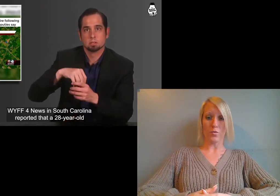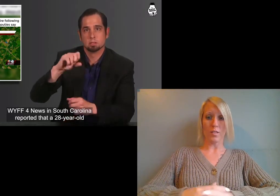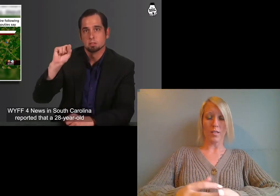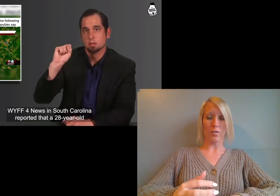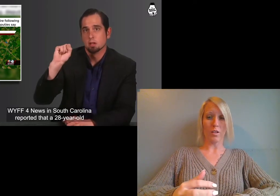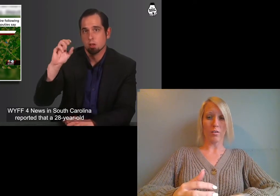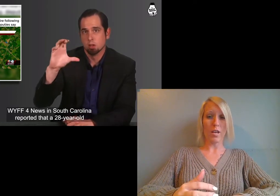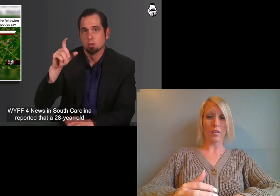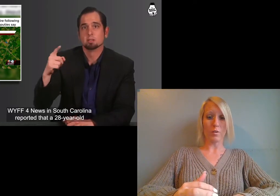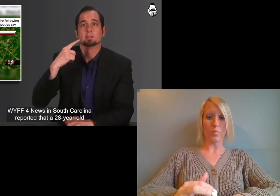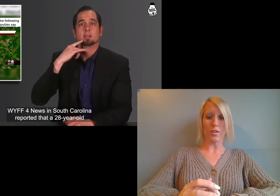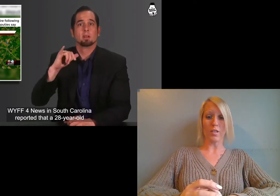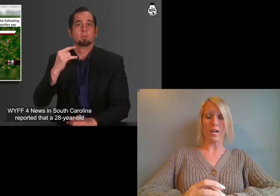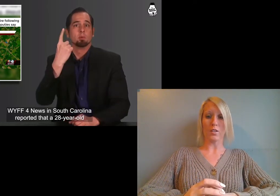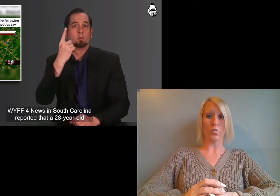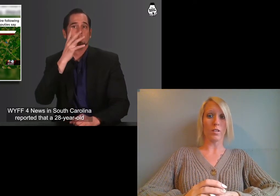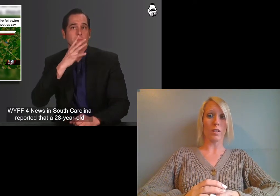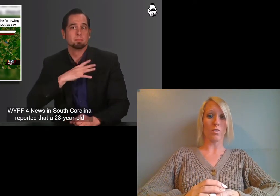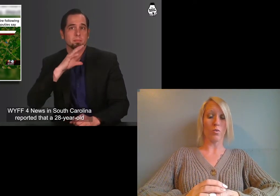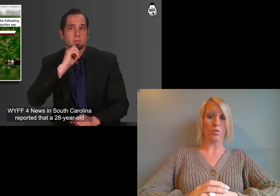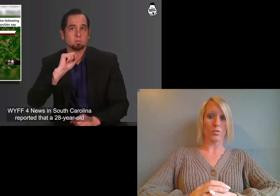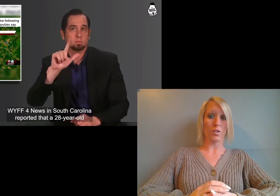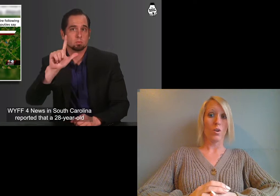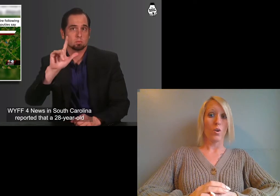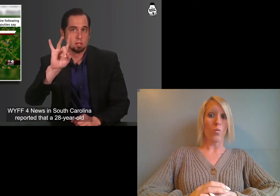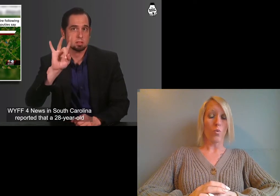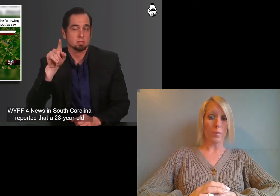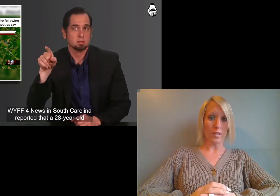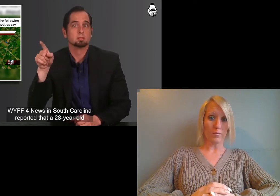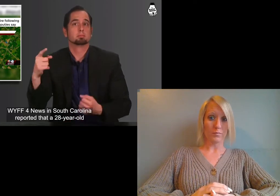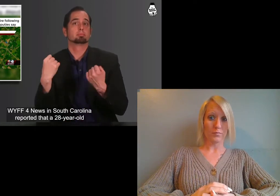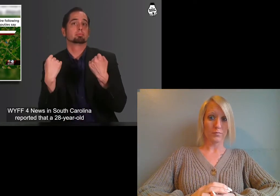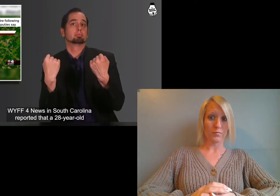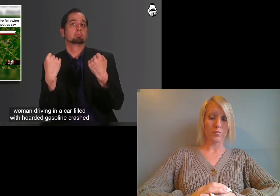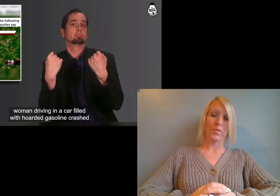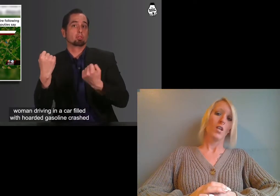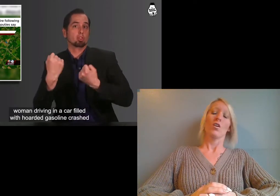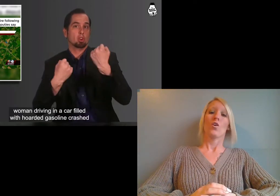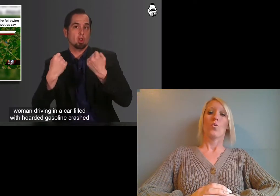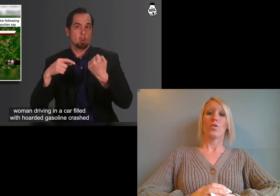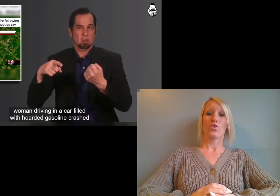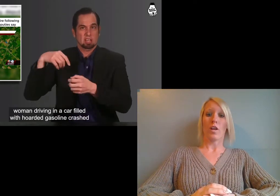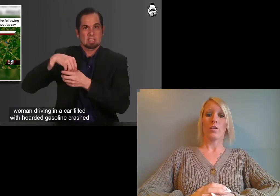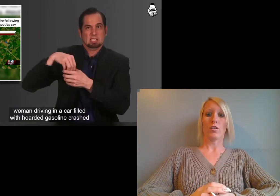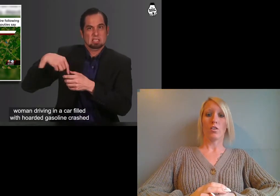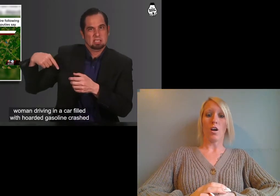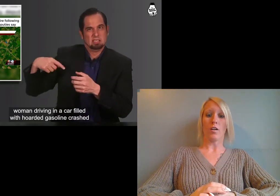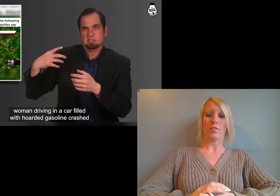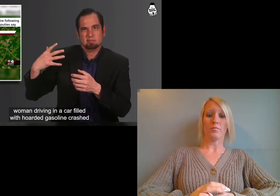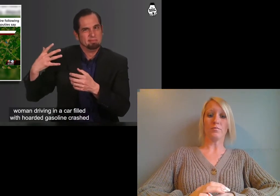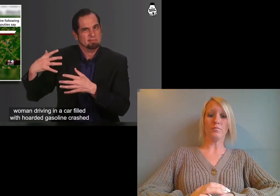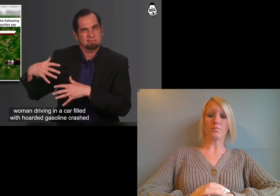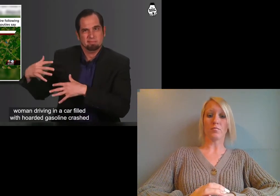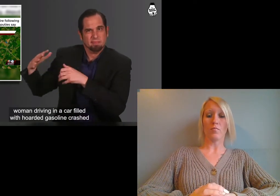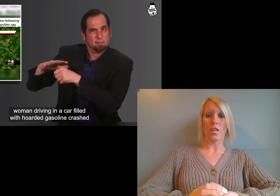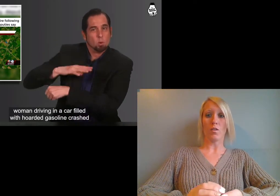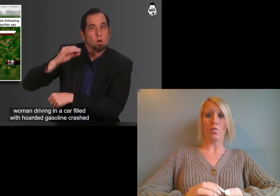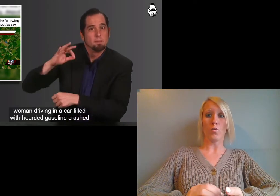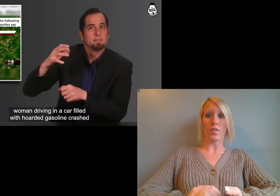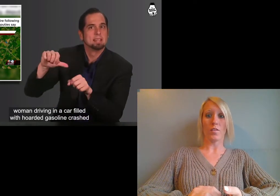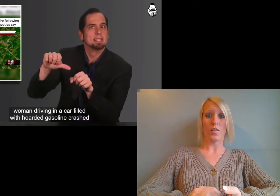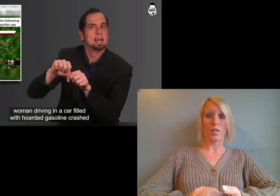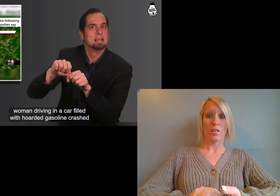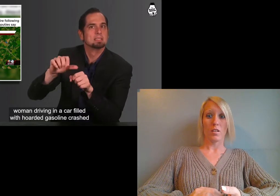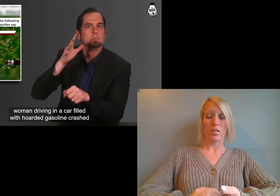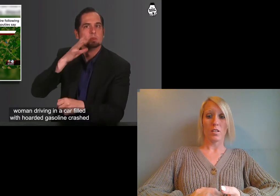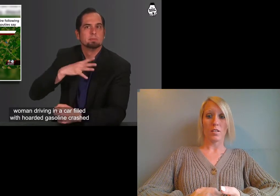WYFF4 News in South Carolina reported that a 28-year-old woman was driving her car